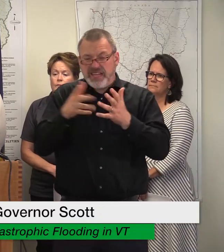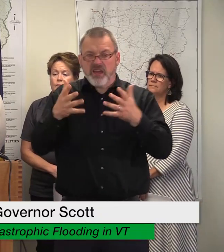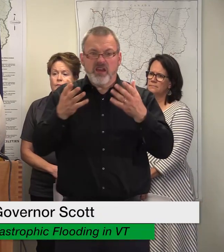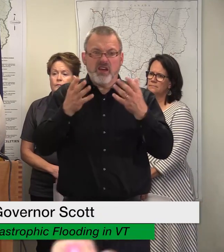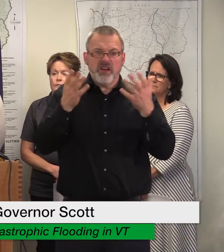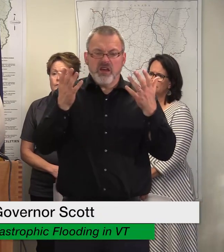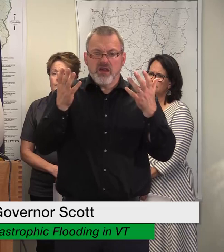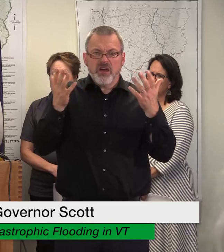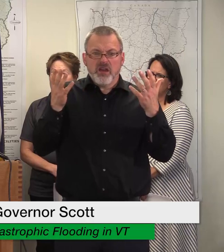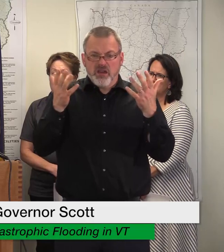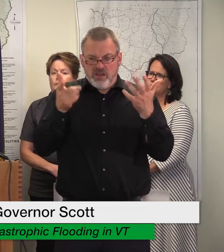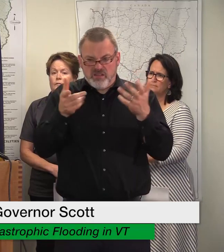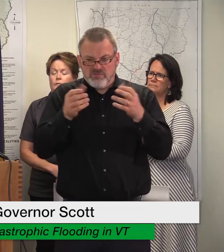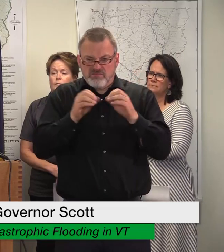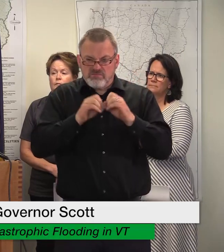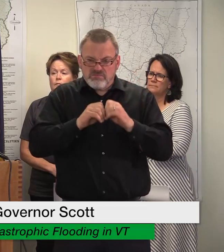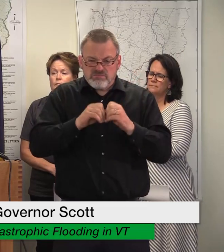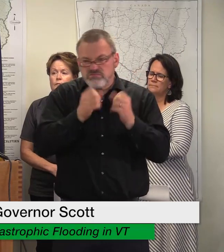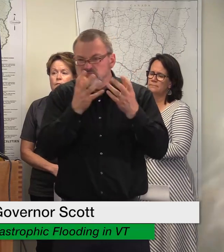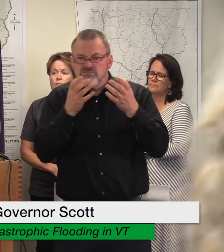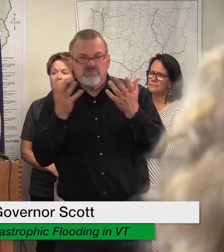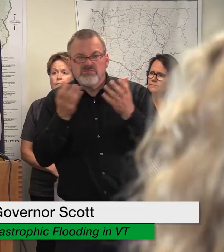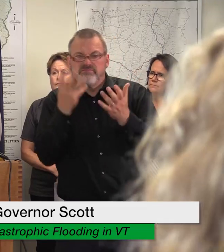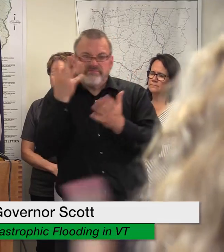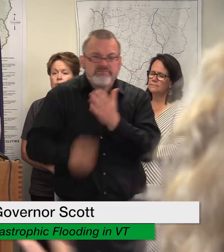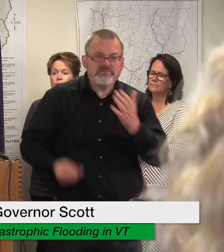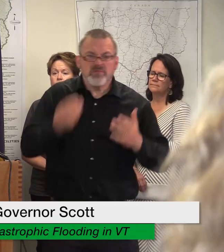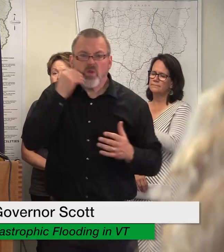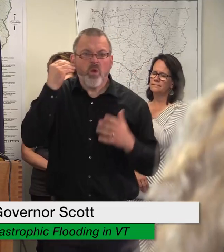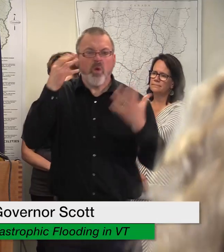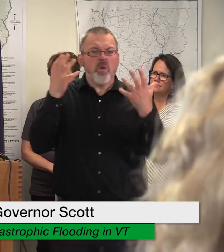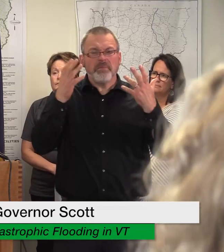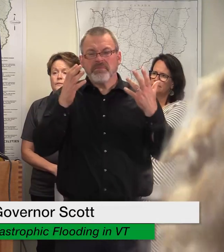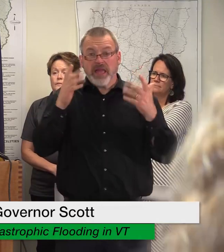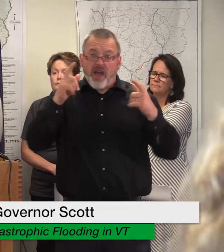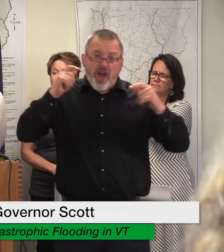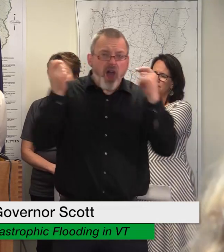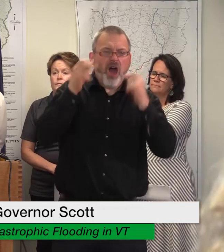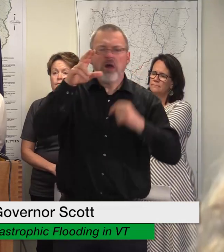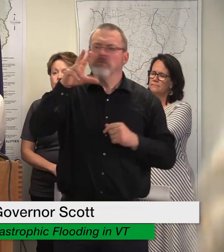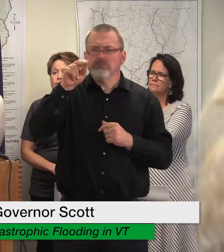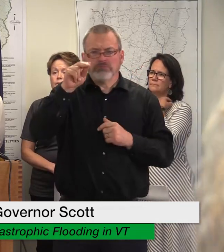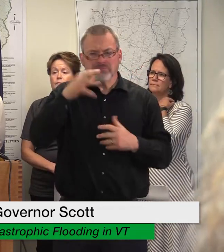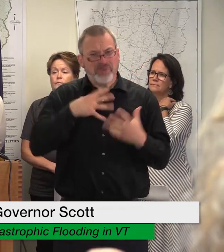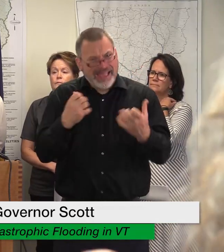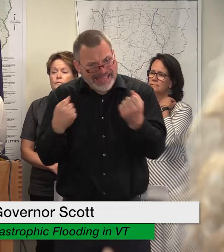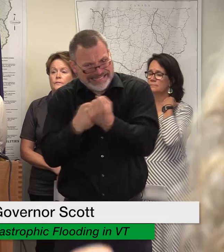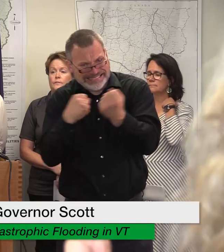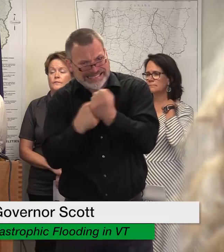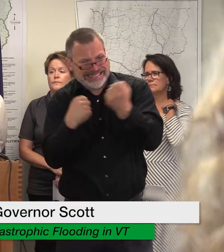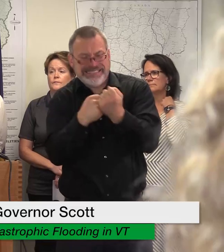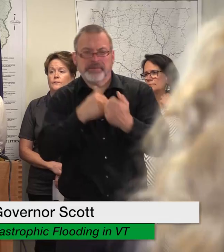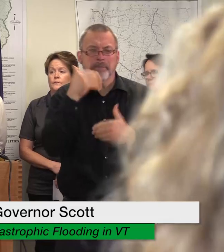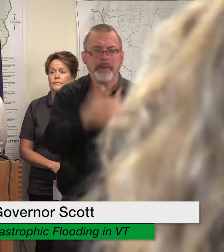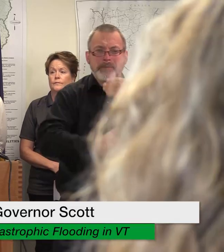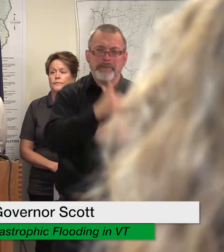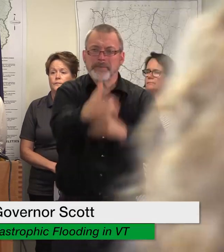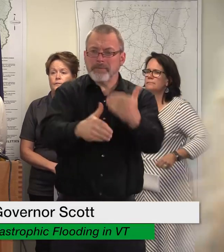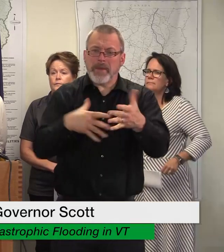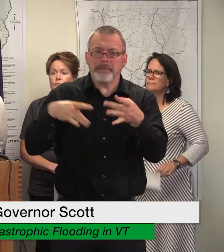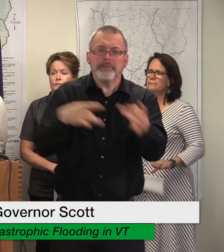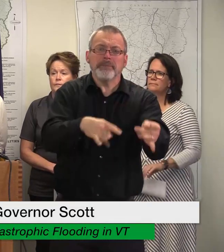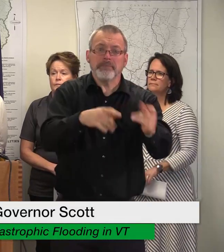celebrate, but we want folks to get as much assistance and as quickly as possible. Also, file a claim with your insurance